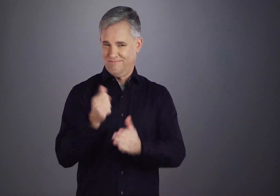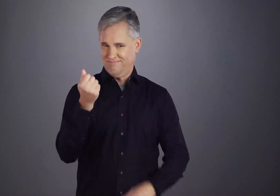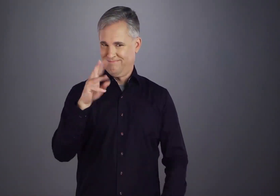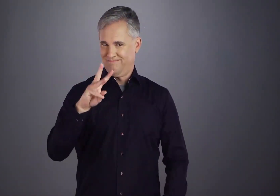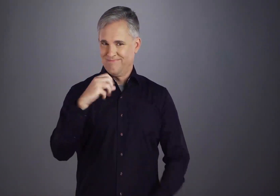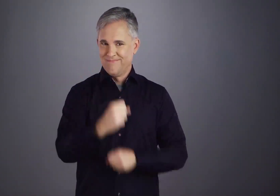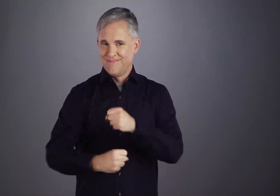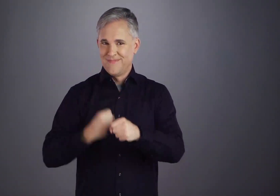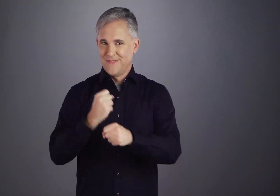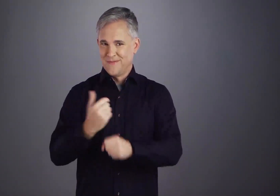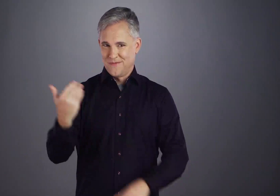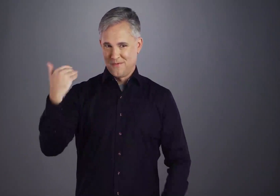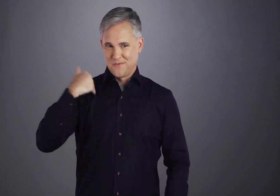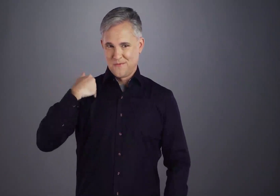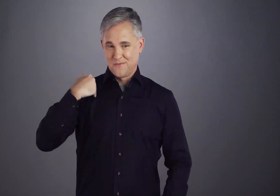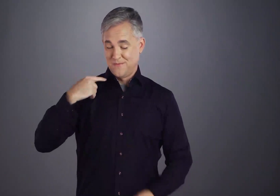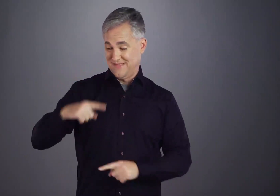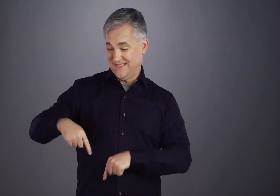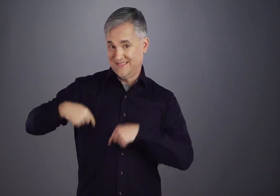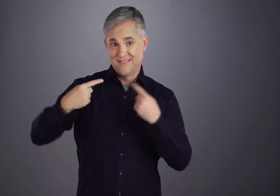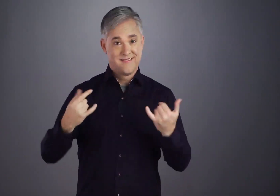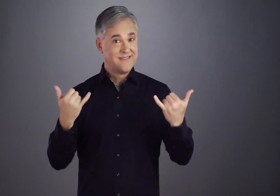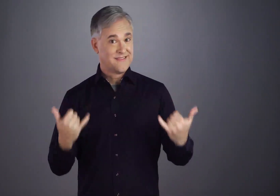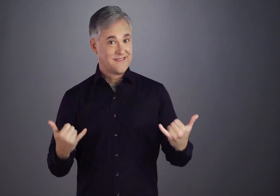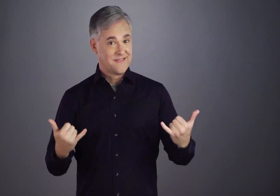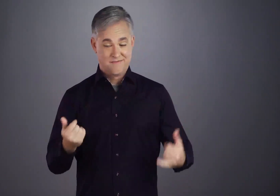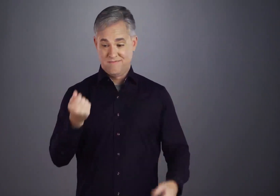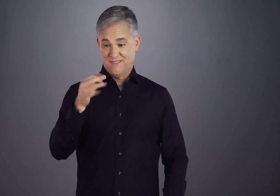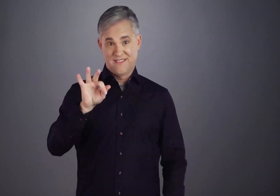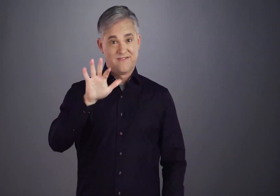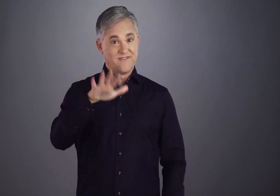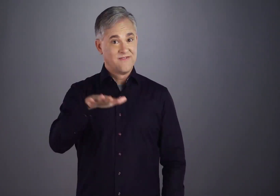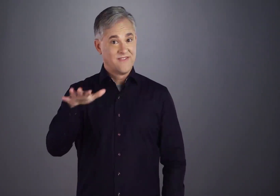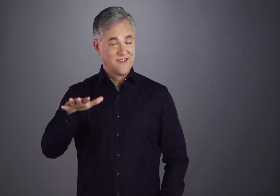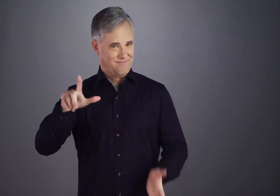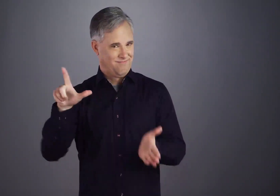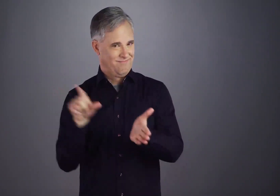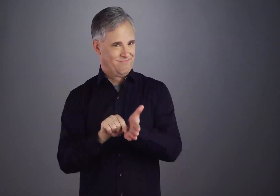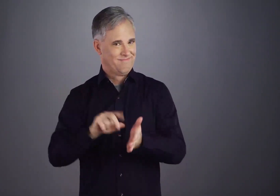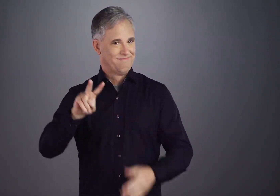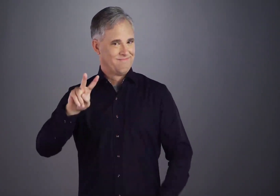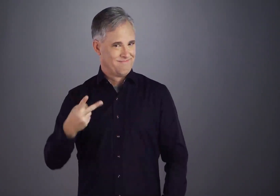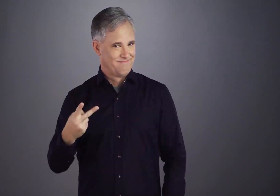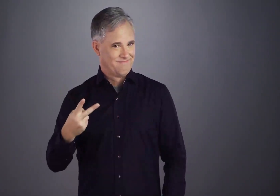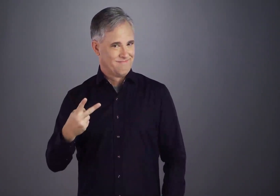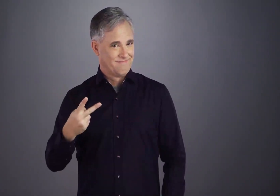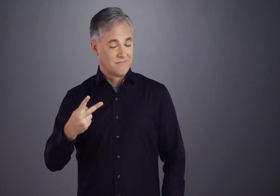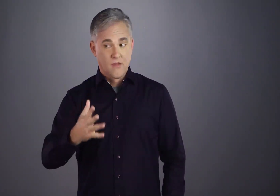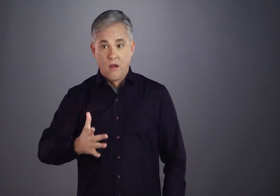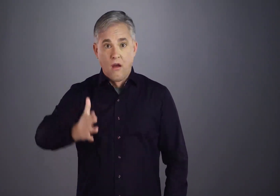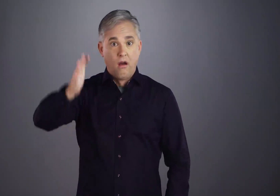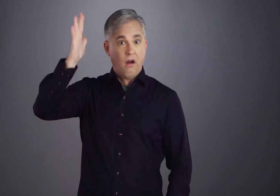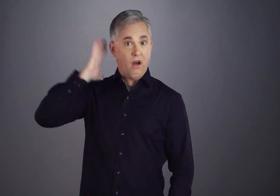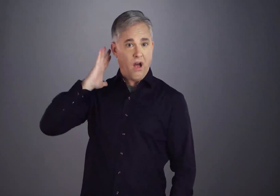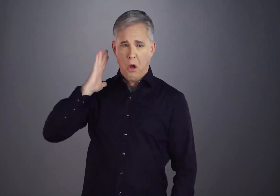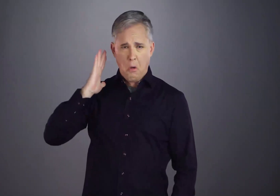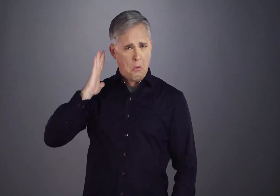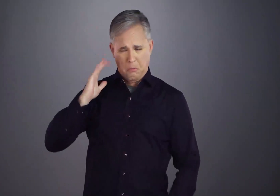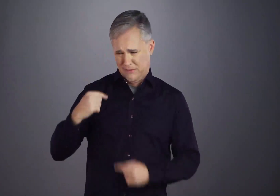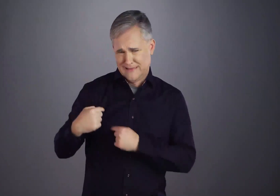16 years have elapsed between our first printing of this book and the presentation in 1955 of our second edition. In that